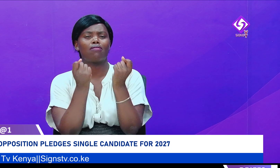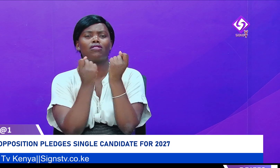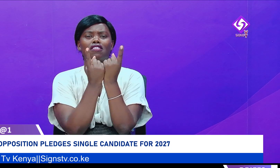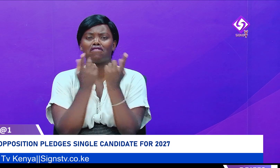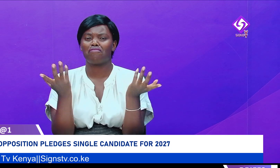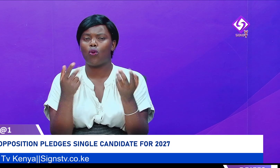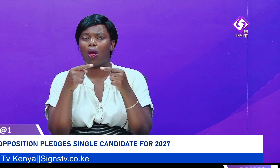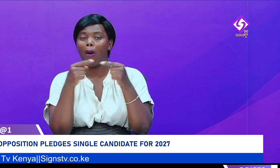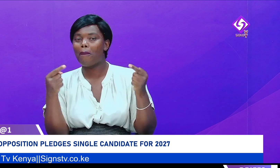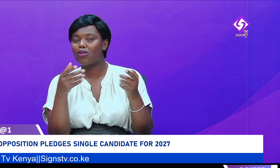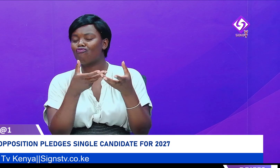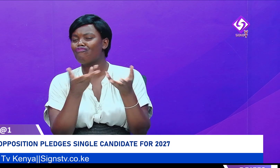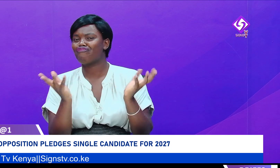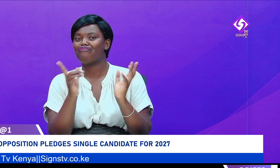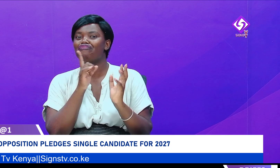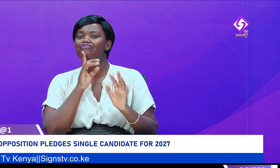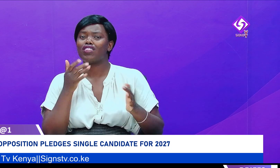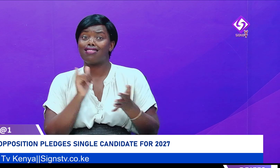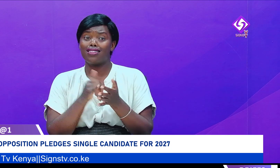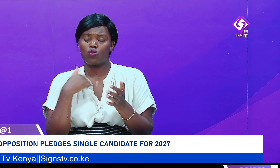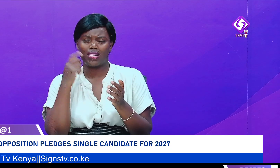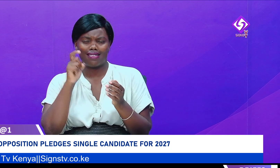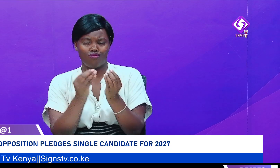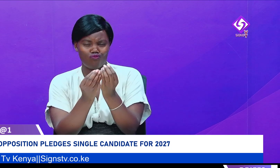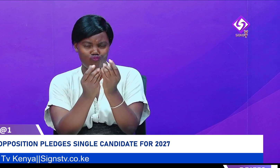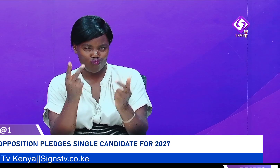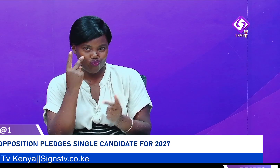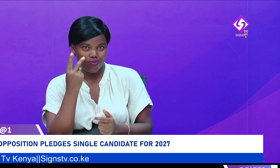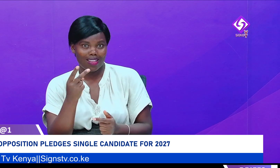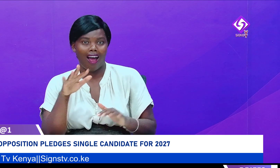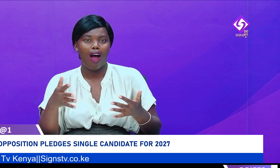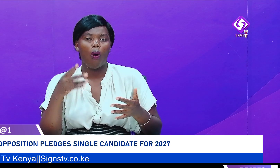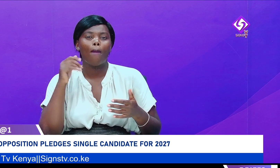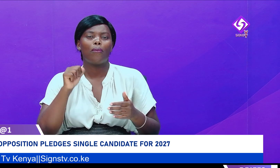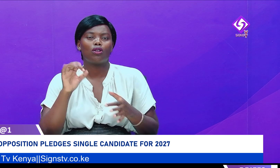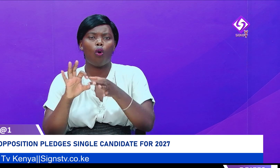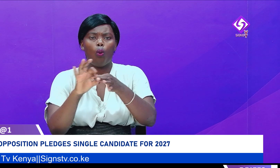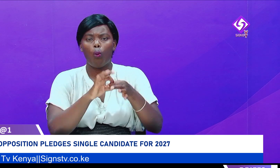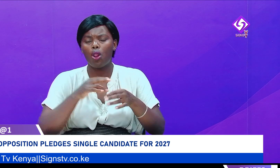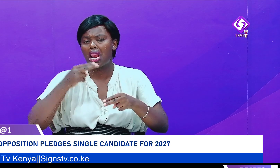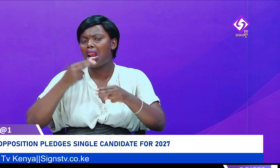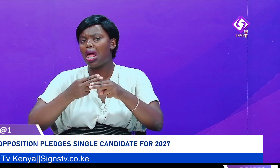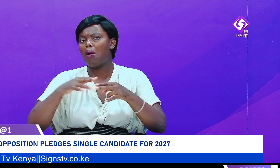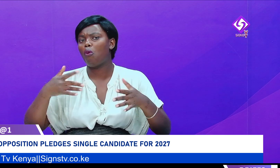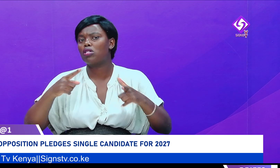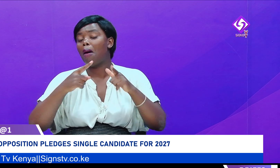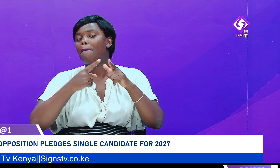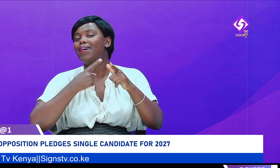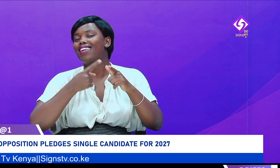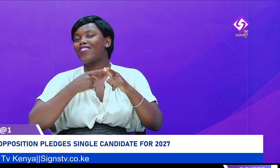Speaking at a separate event, opposition figures reiterated their